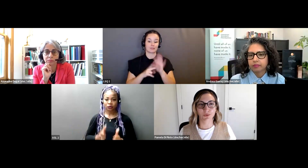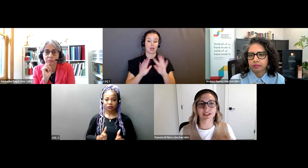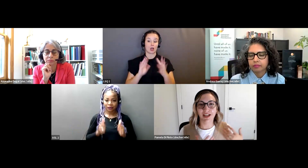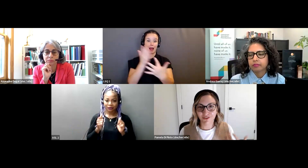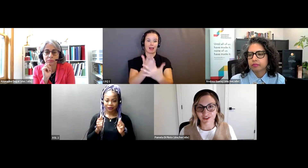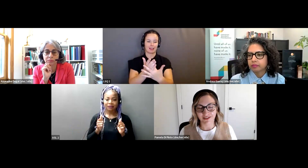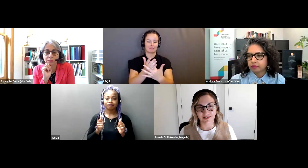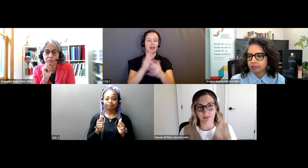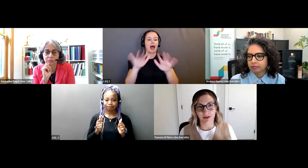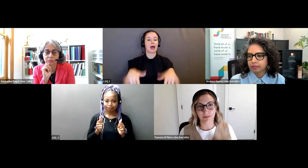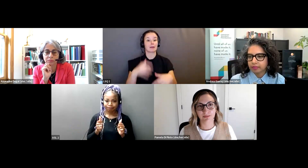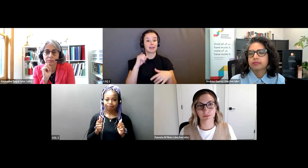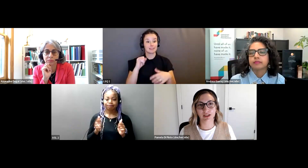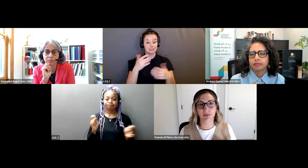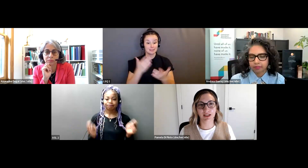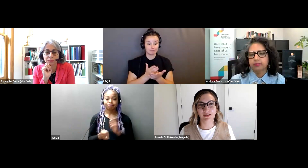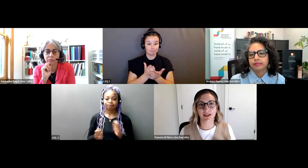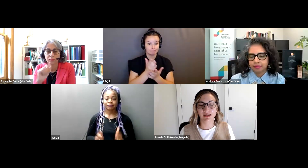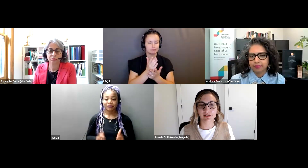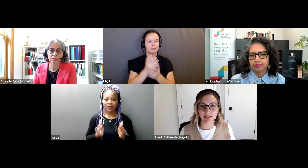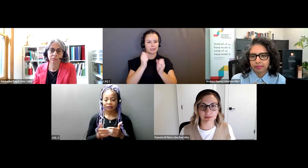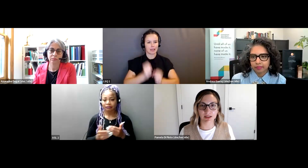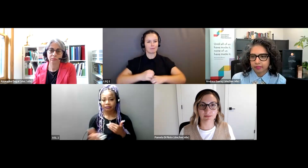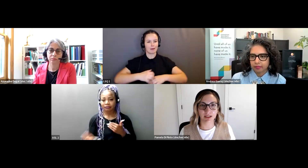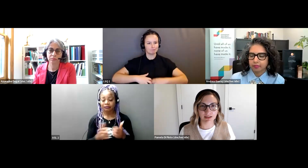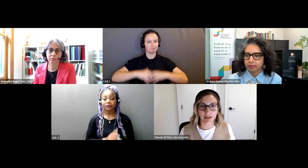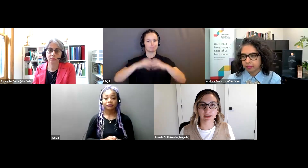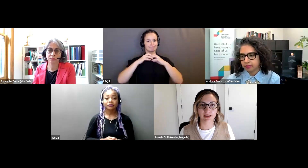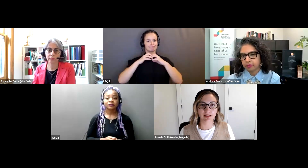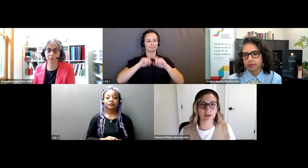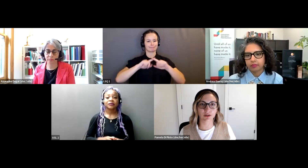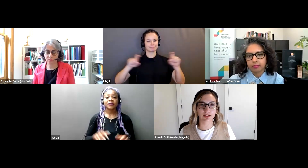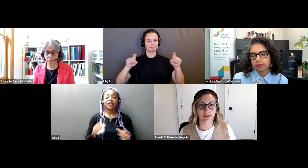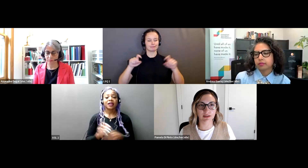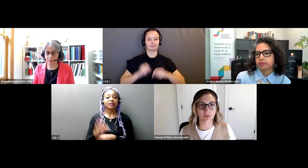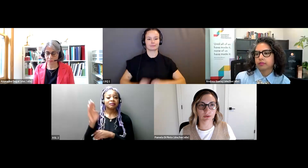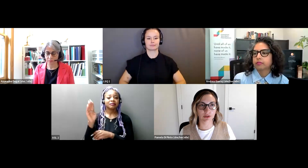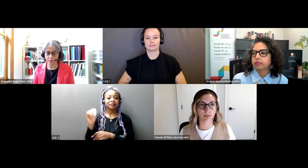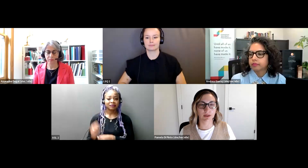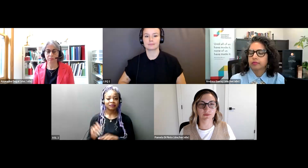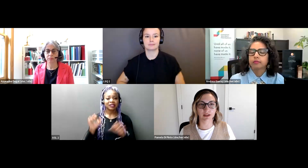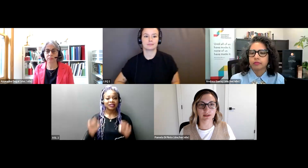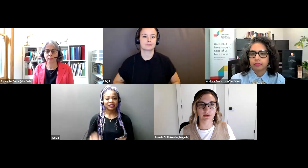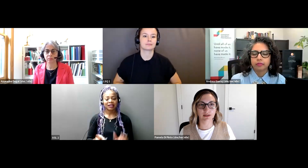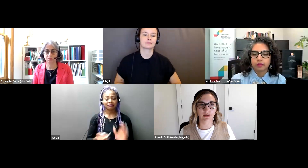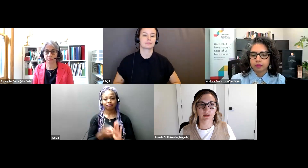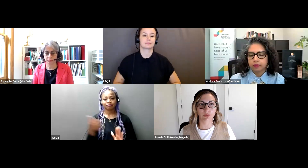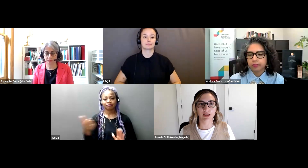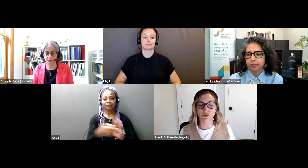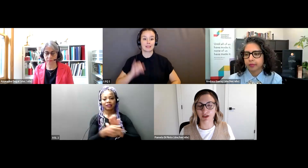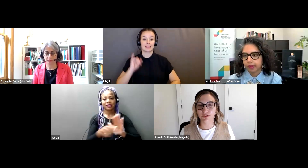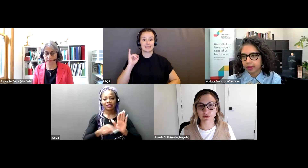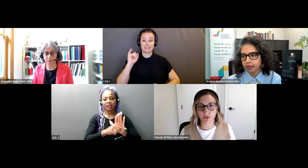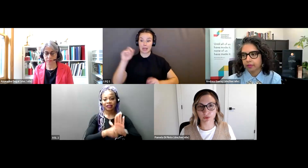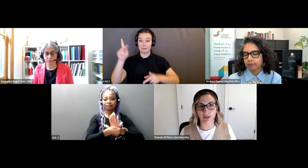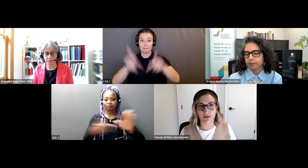And then when enough of us step up, we can begin to end the stigma and the silence that currently exists around gender-based violence. And we